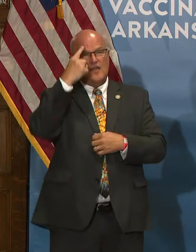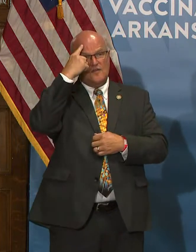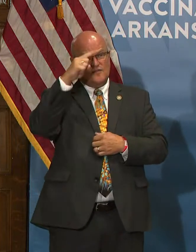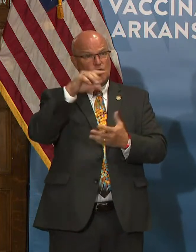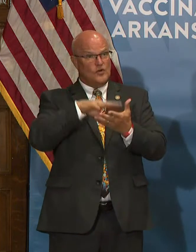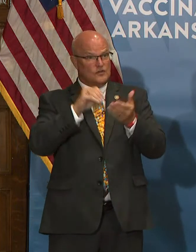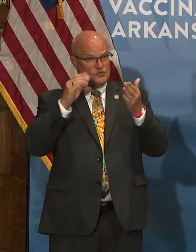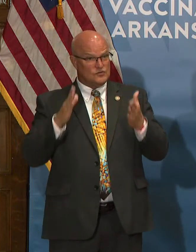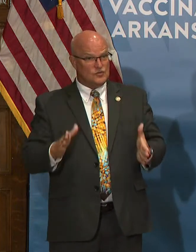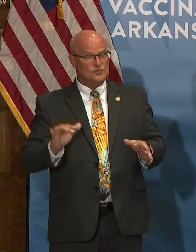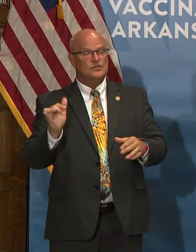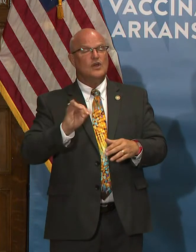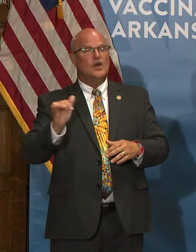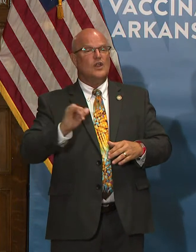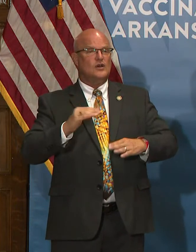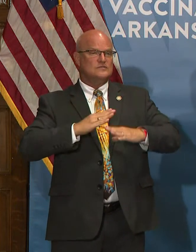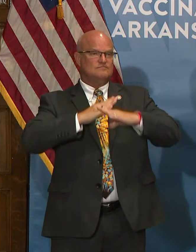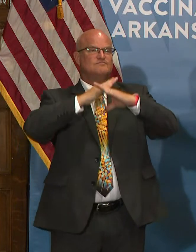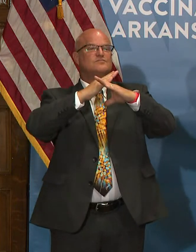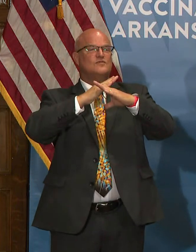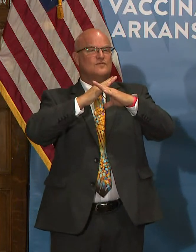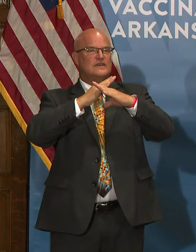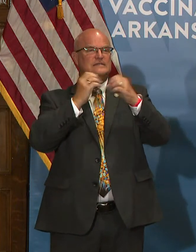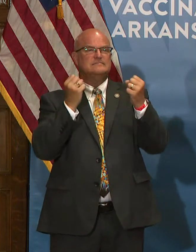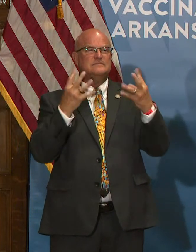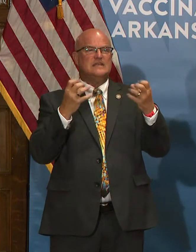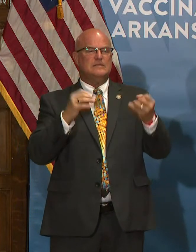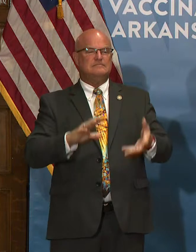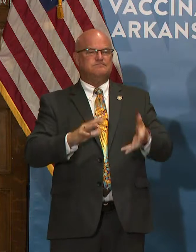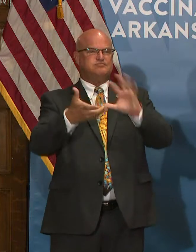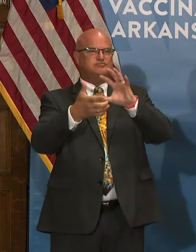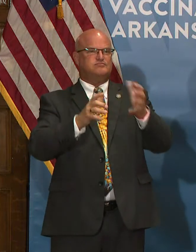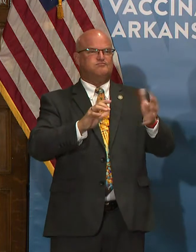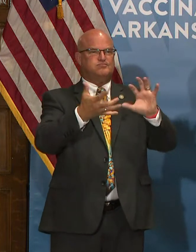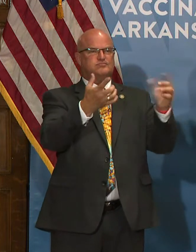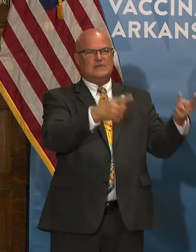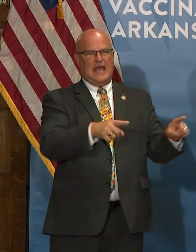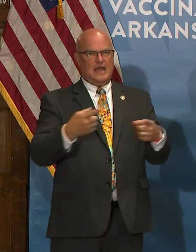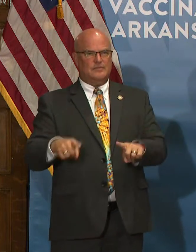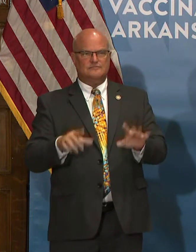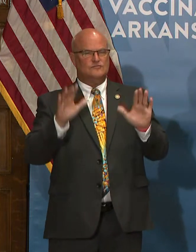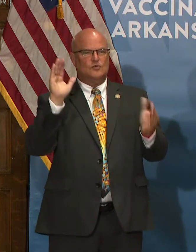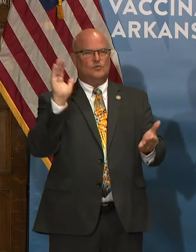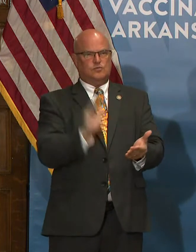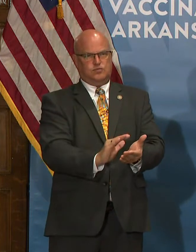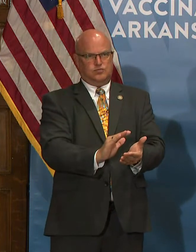going to prevent a lot of the disruptions that occur.